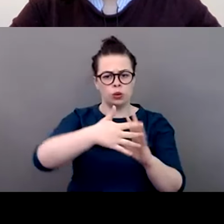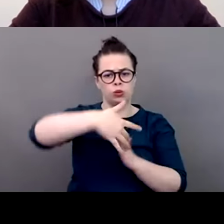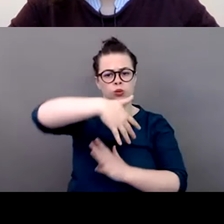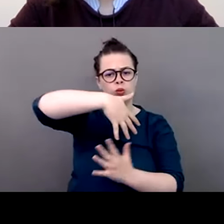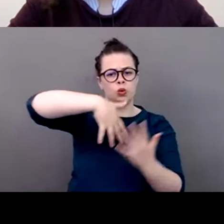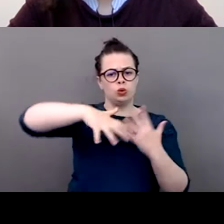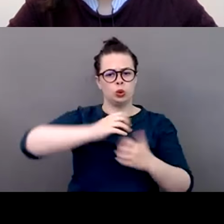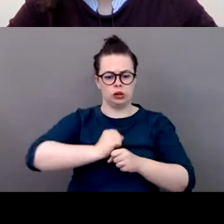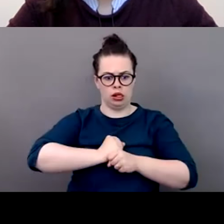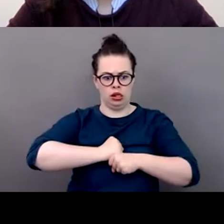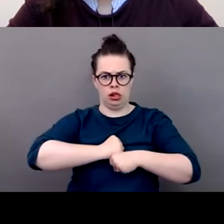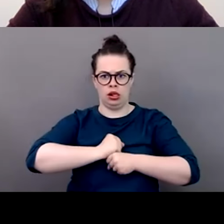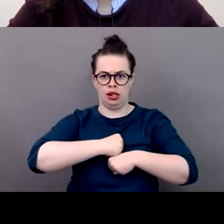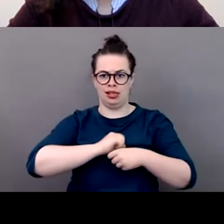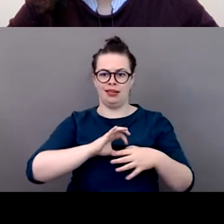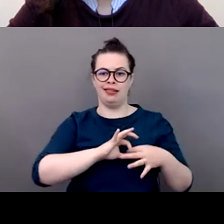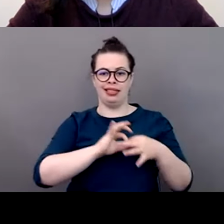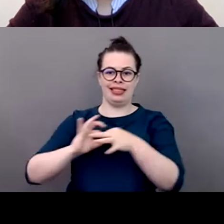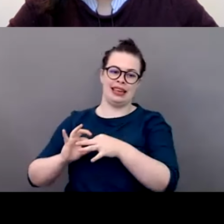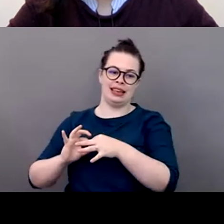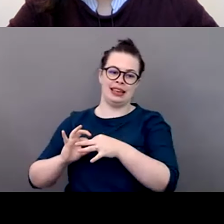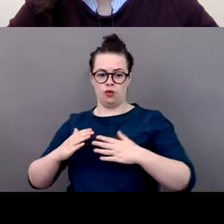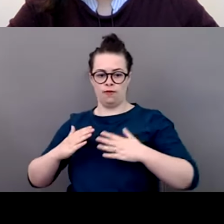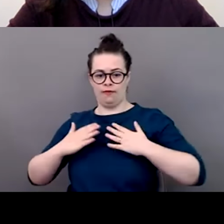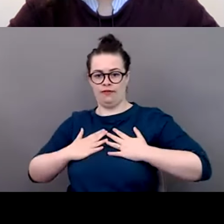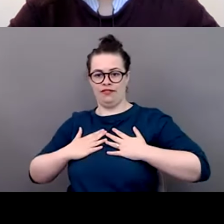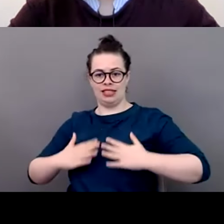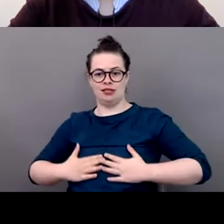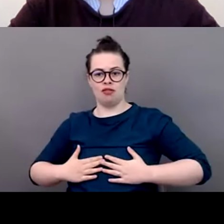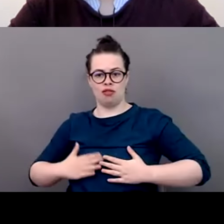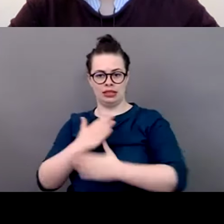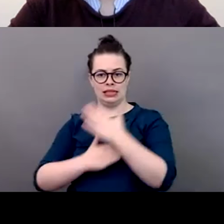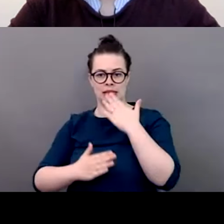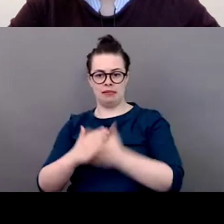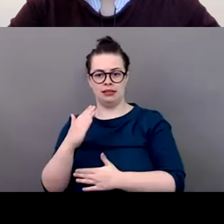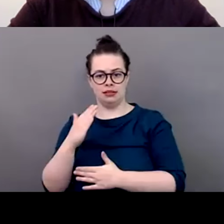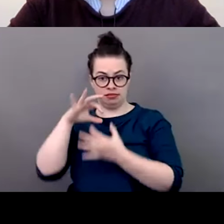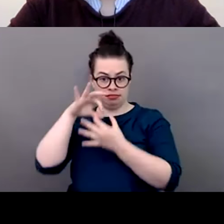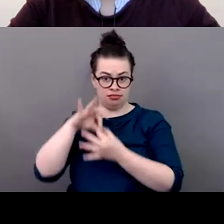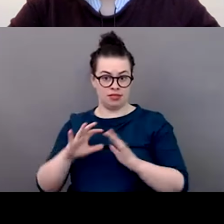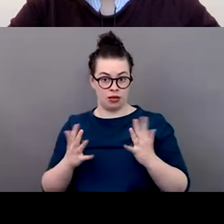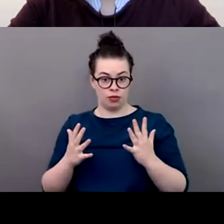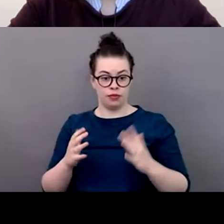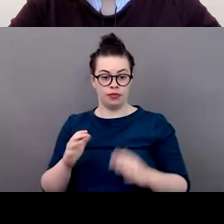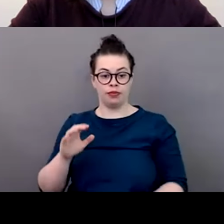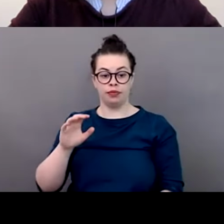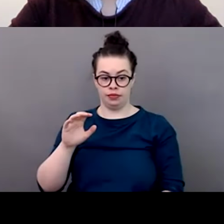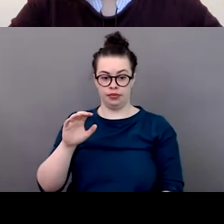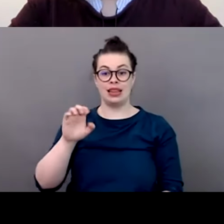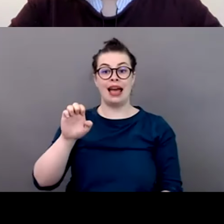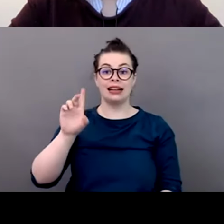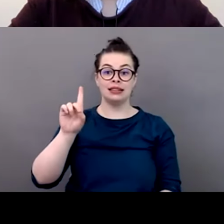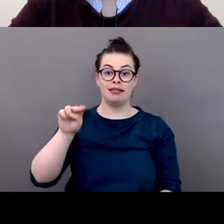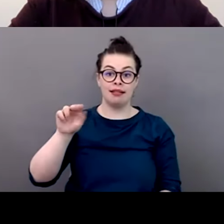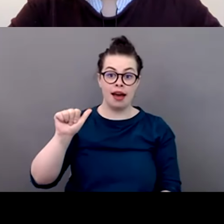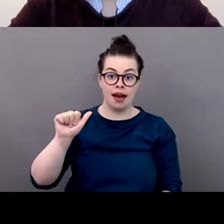distress linked to physical disabilities? If Adnan is there, can you explain more?